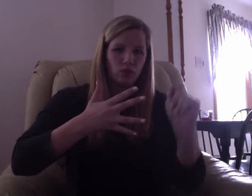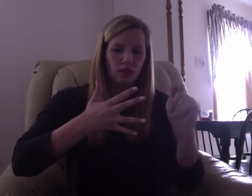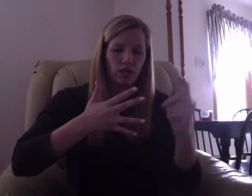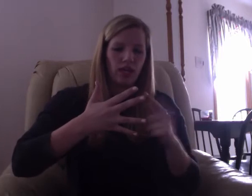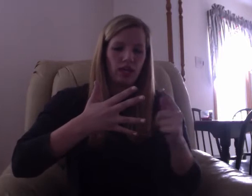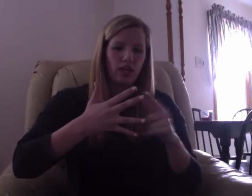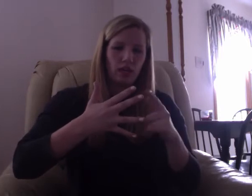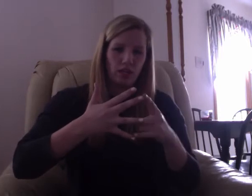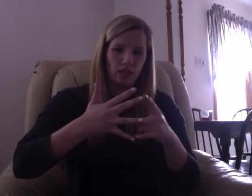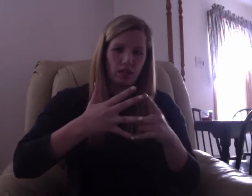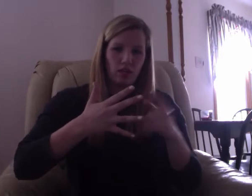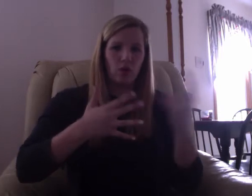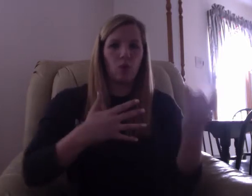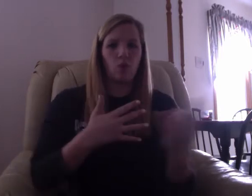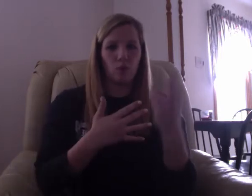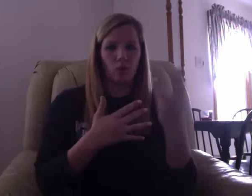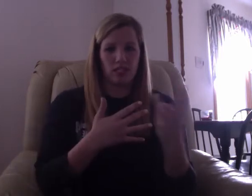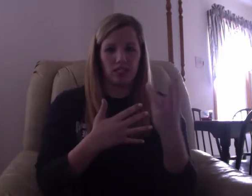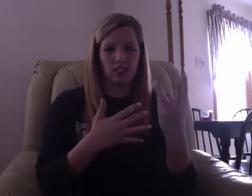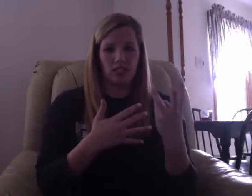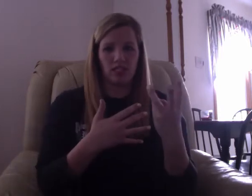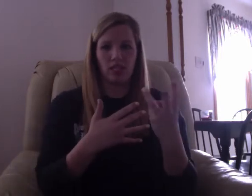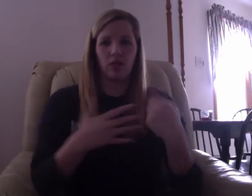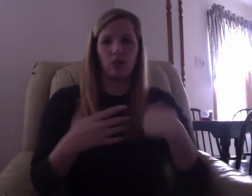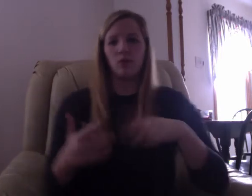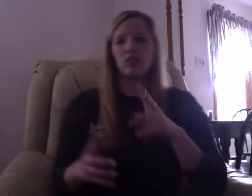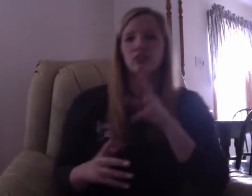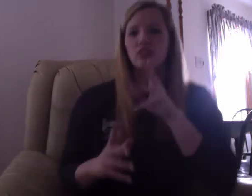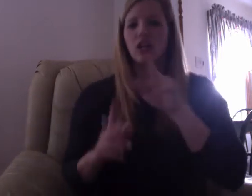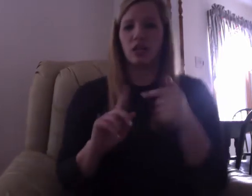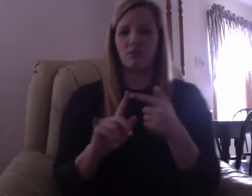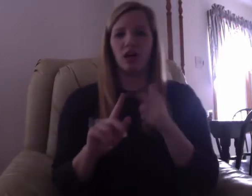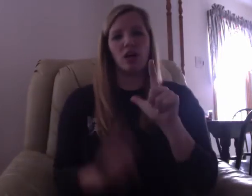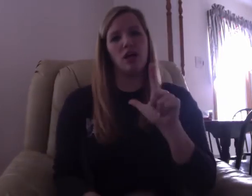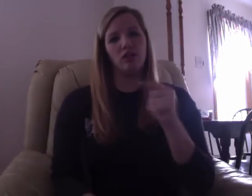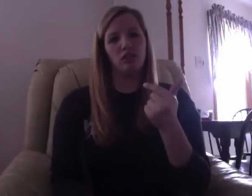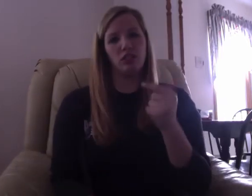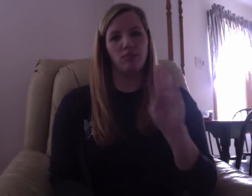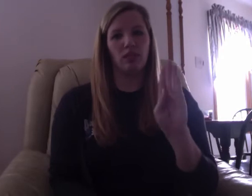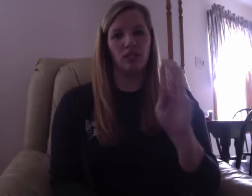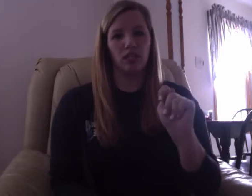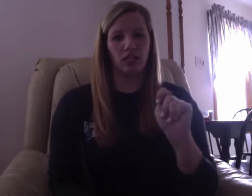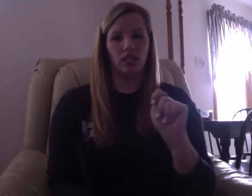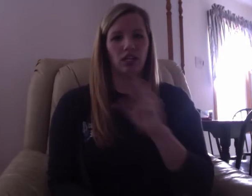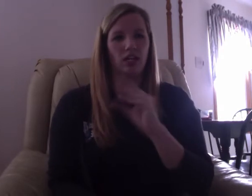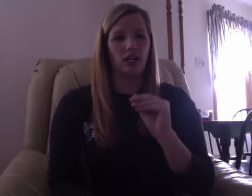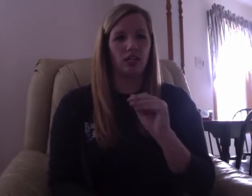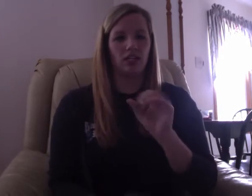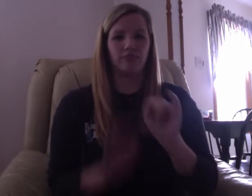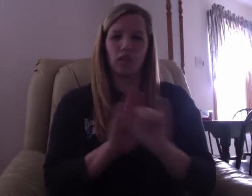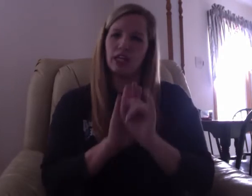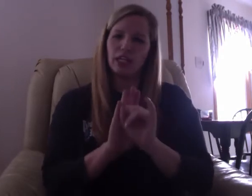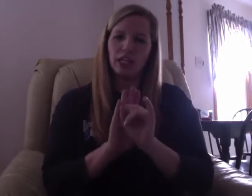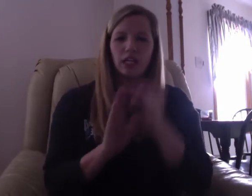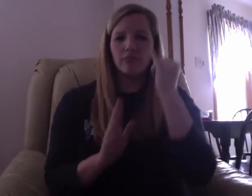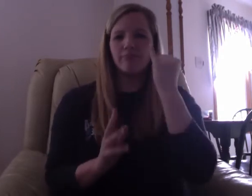different intersections of identity and LGBT identities, such as if you're a person of faith, and how do you deal with that, as well as